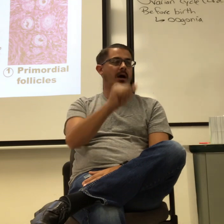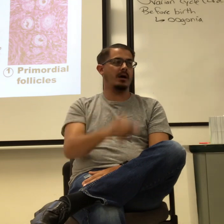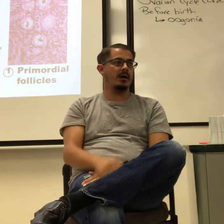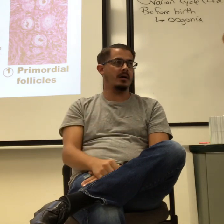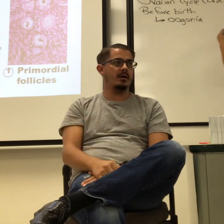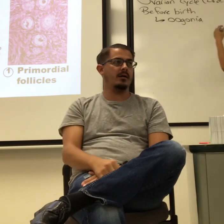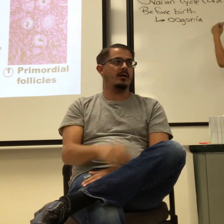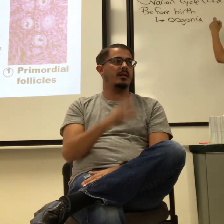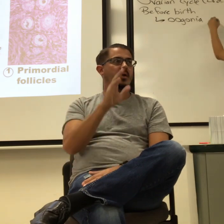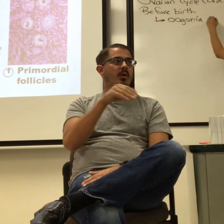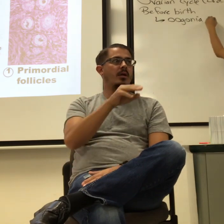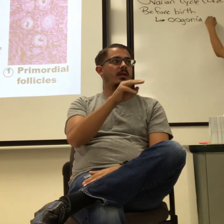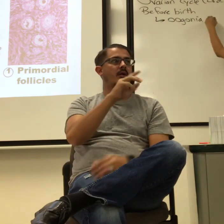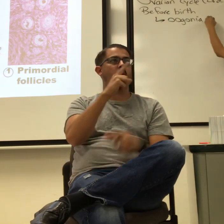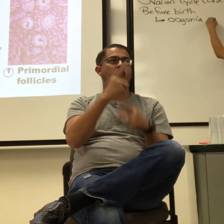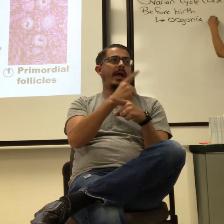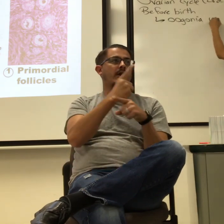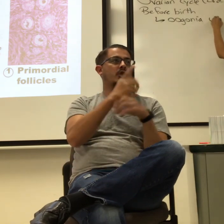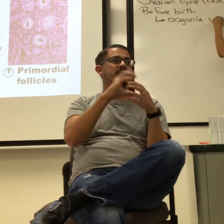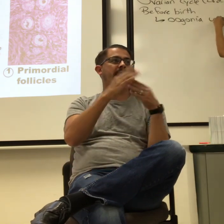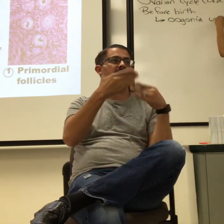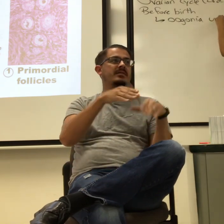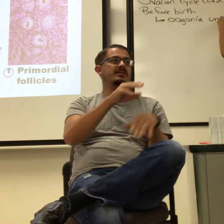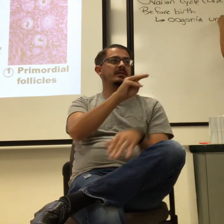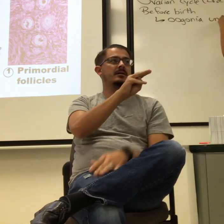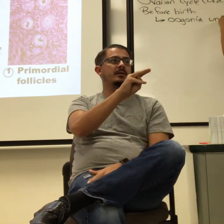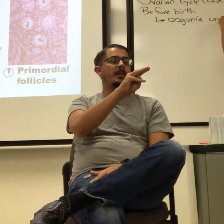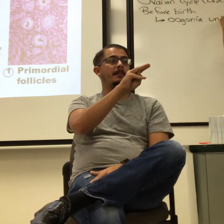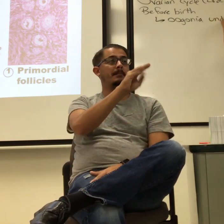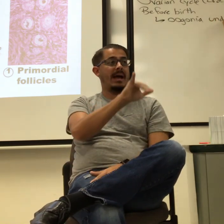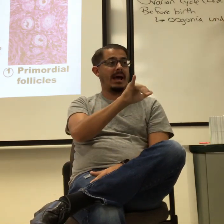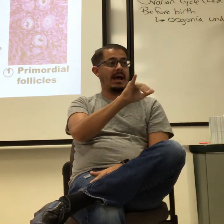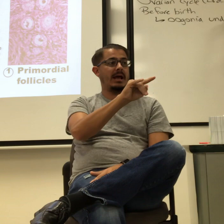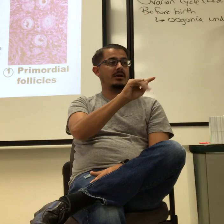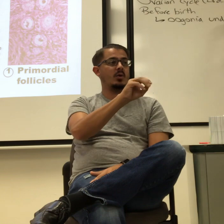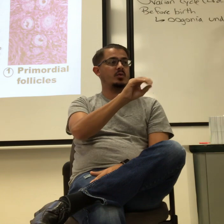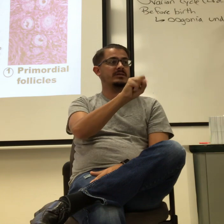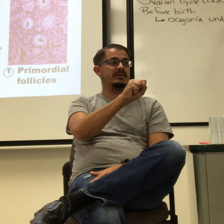undergo mitosis, regular cell division. Not meiosis, mitosis.